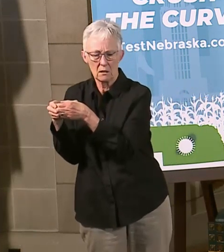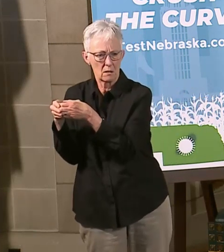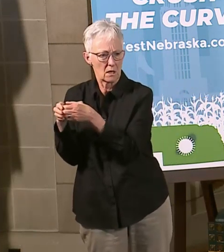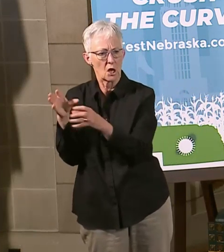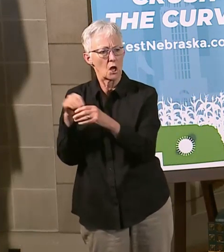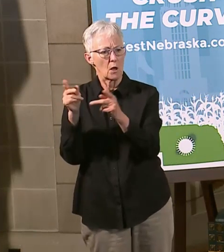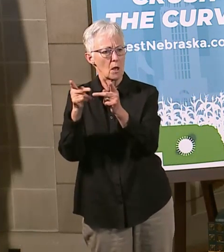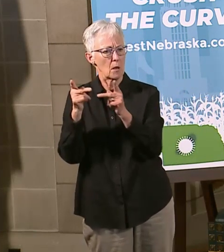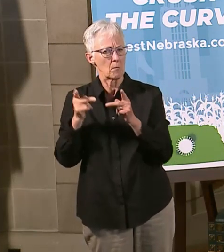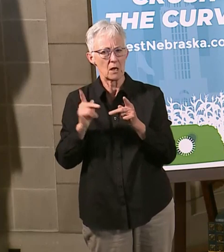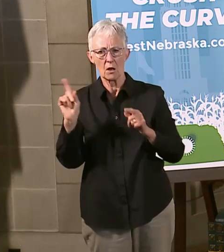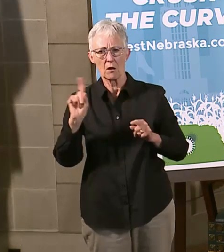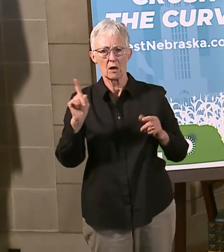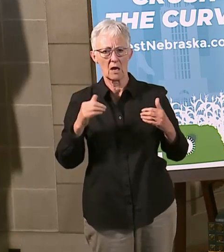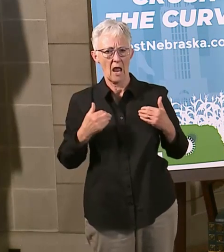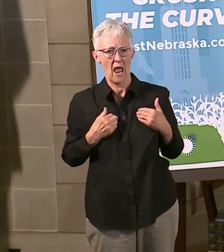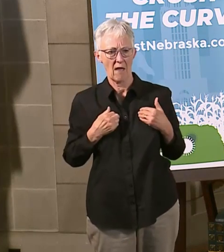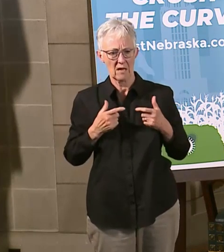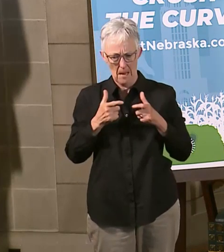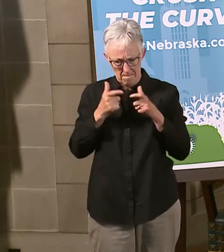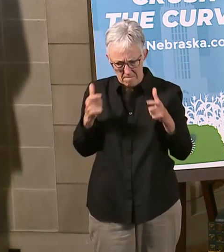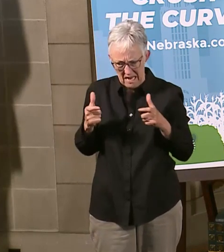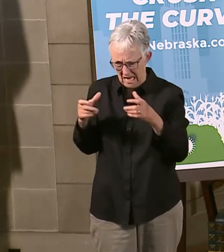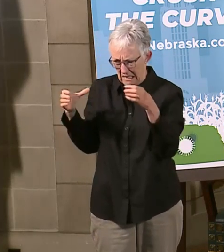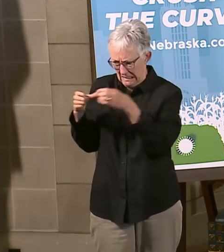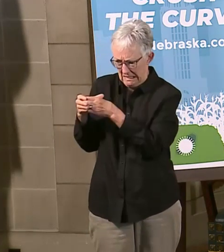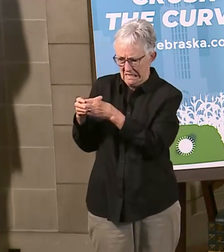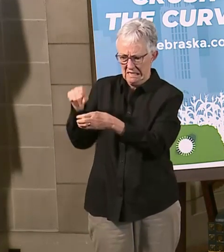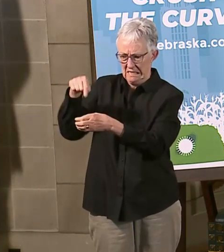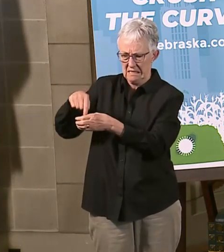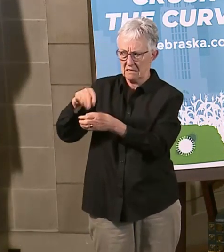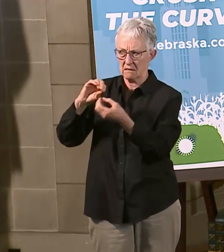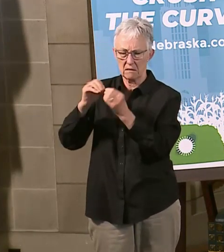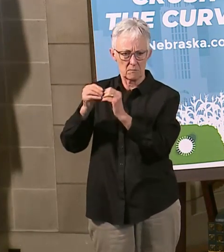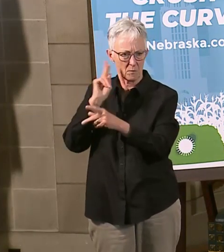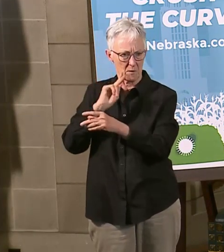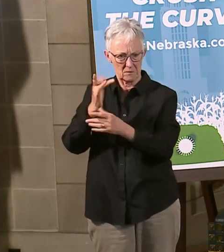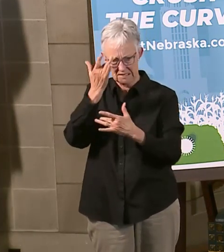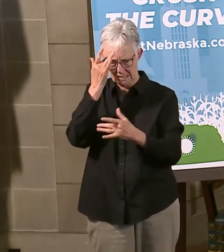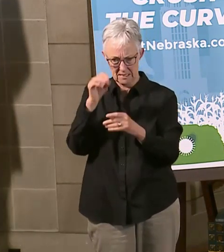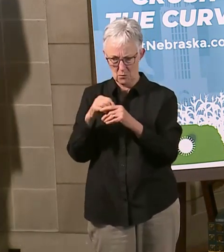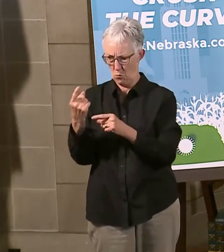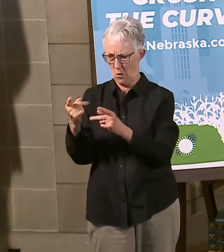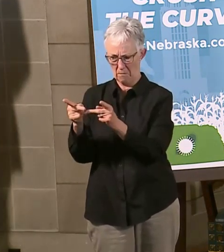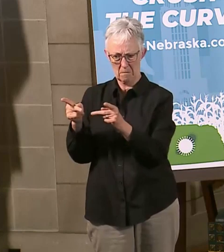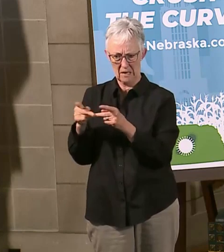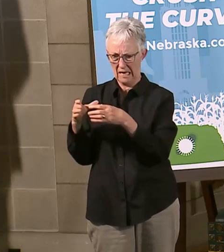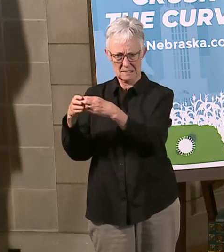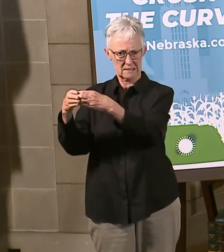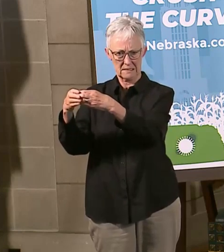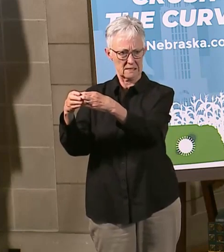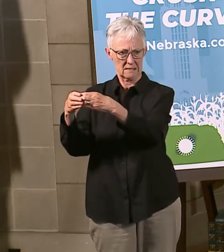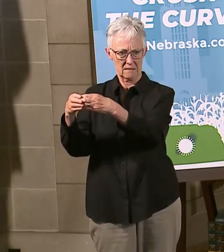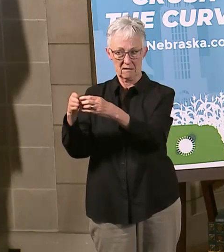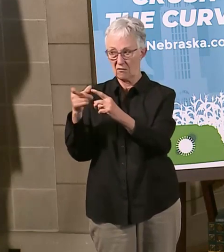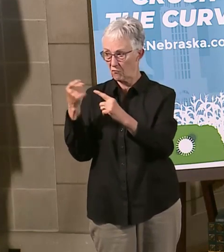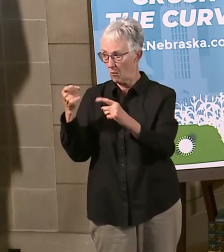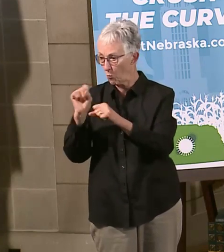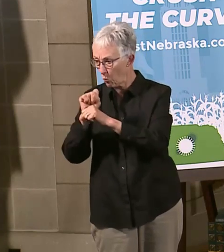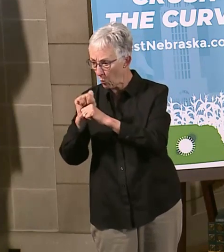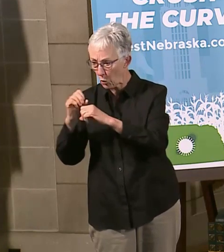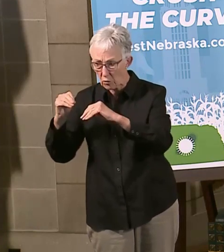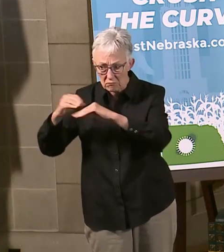in places where we have big concentrations of, you know, people who are concentrated close together for whatever reason, whether it's living conditions or workplace or whatever. So